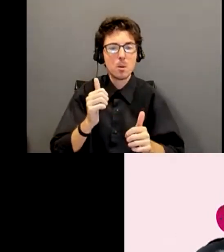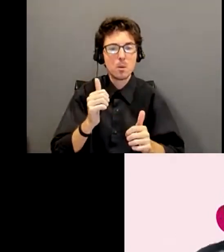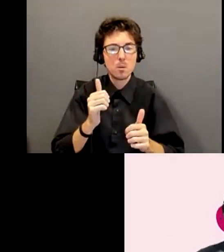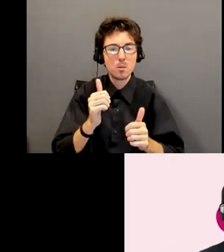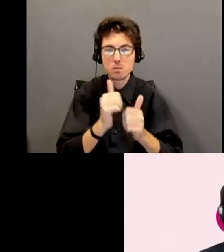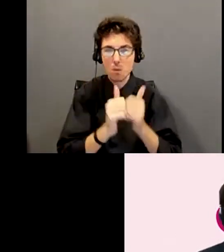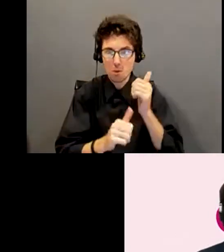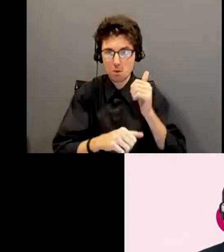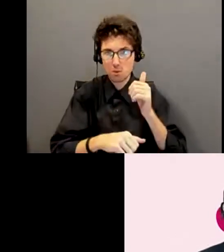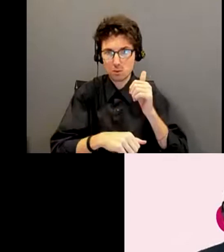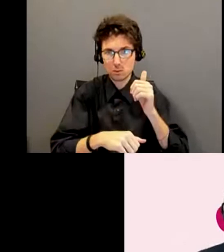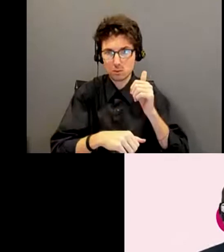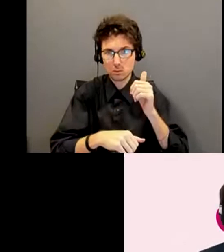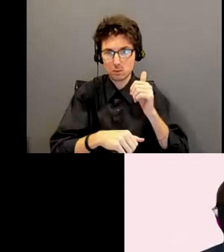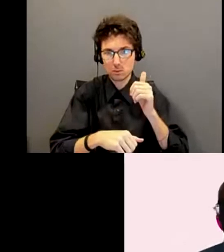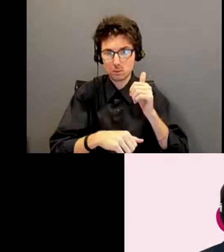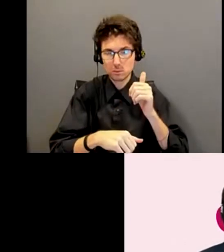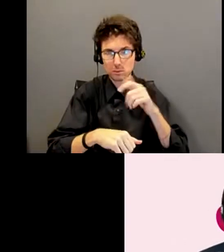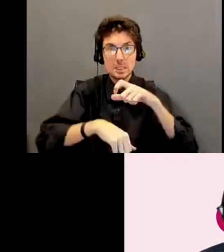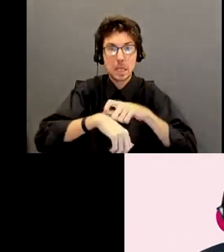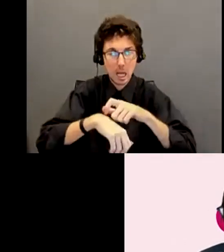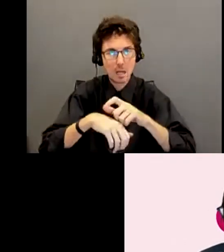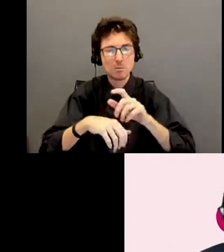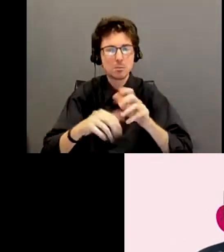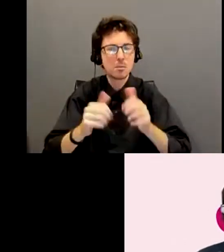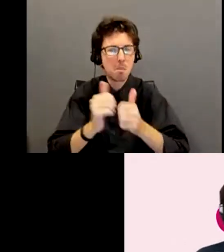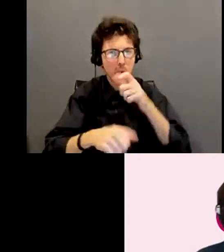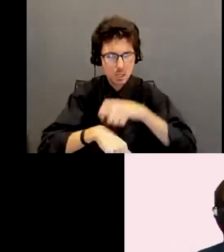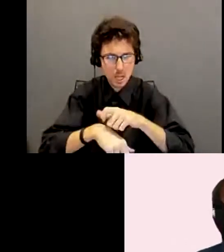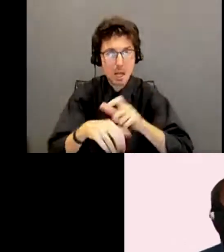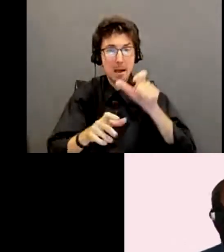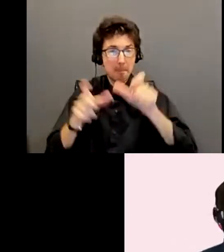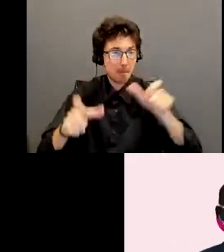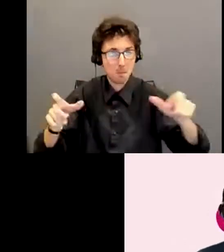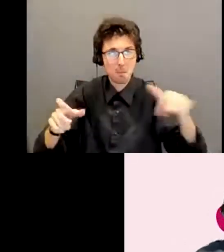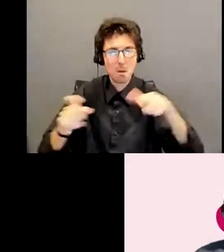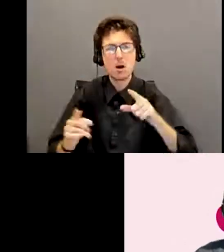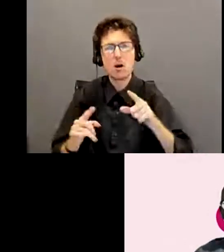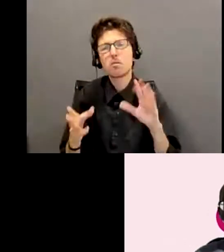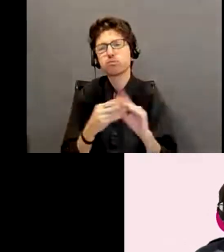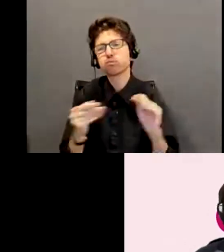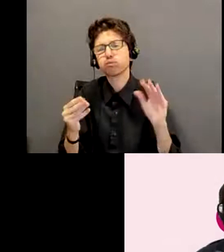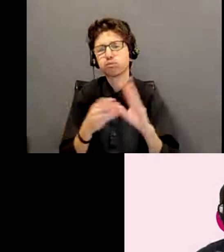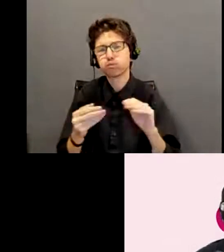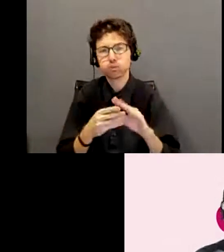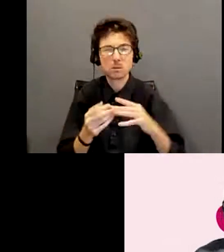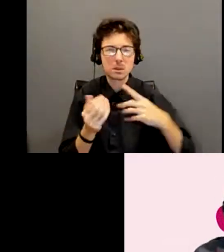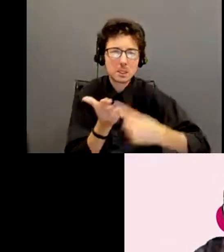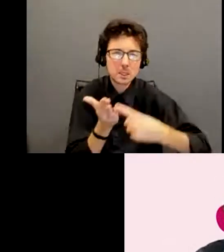the most thing that people talk about people with disabilities today, the employment